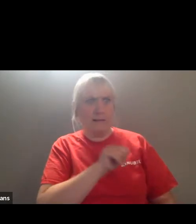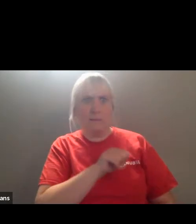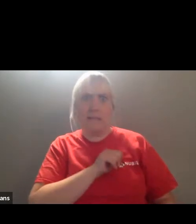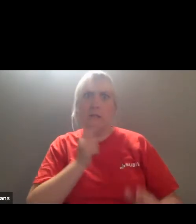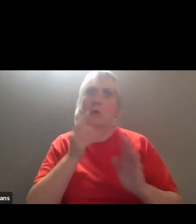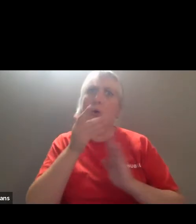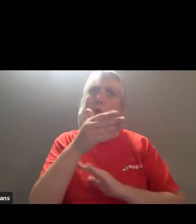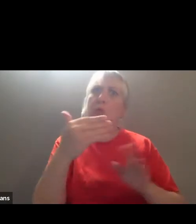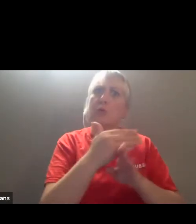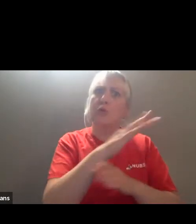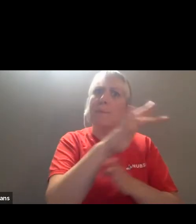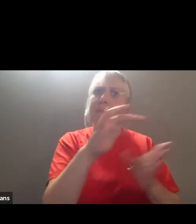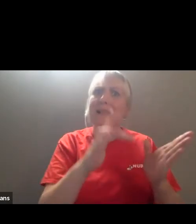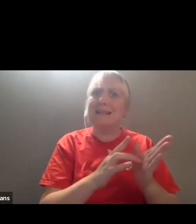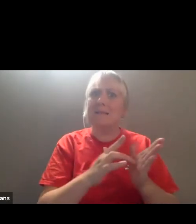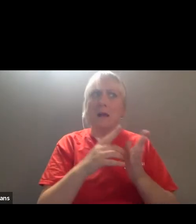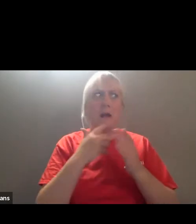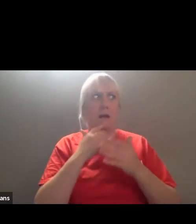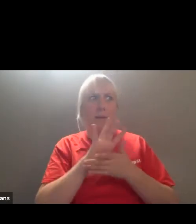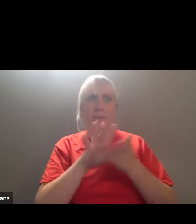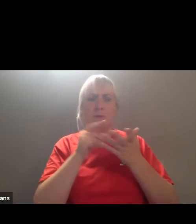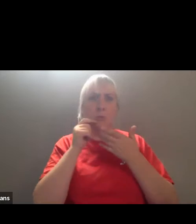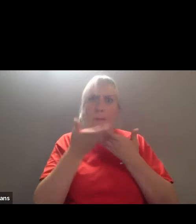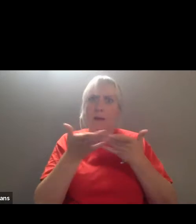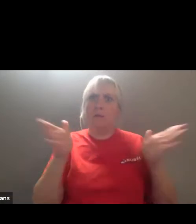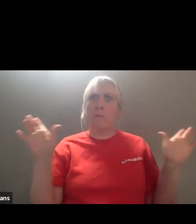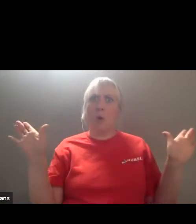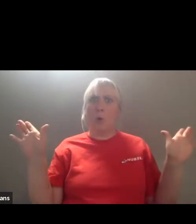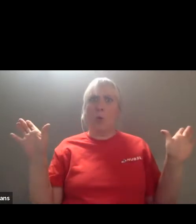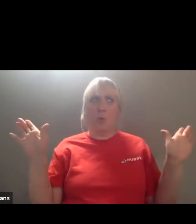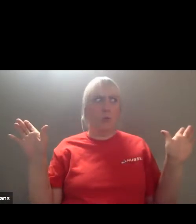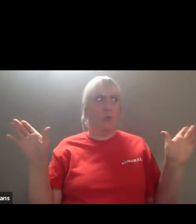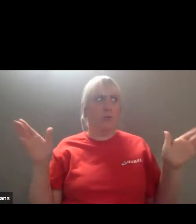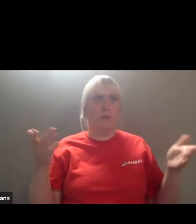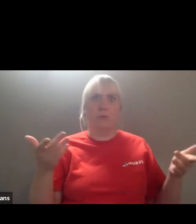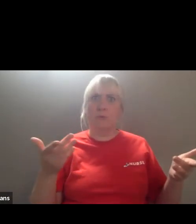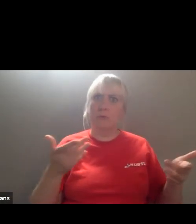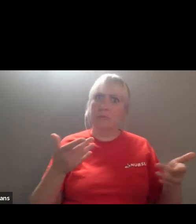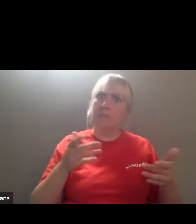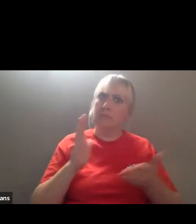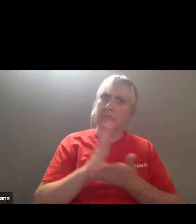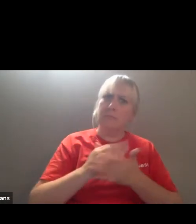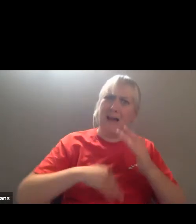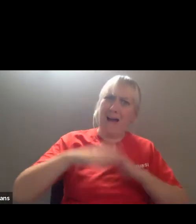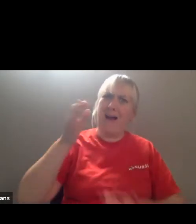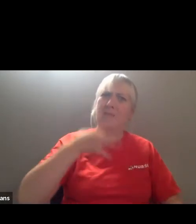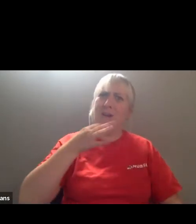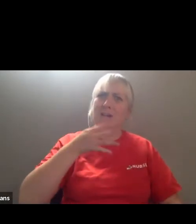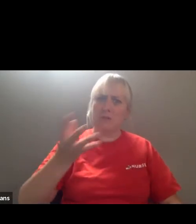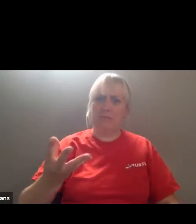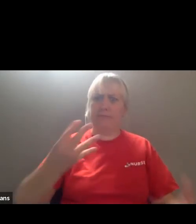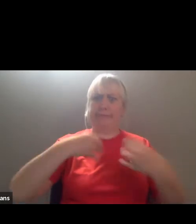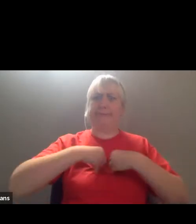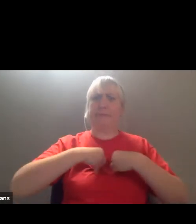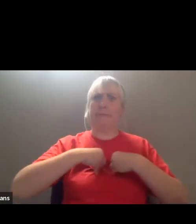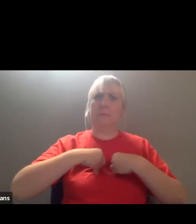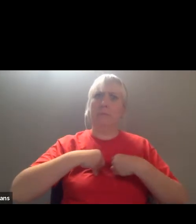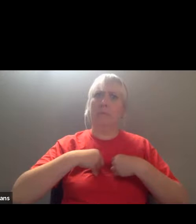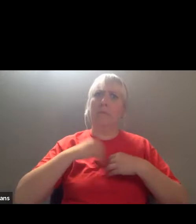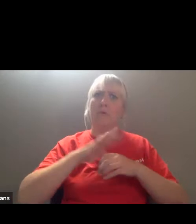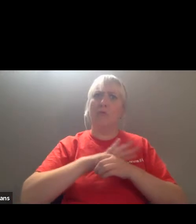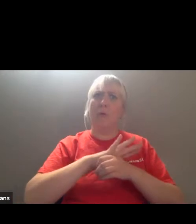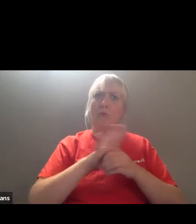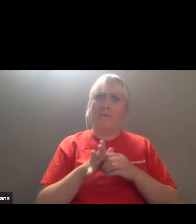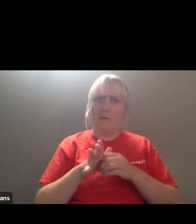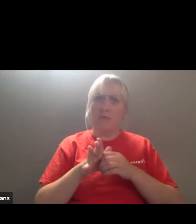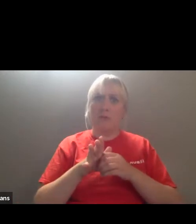expose themselves to a real risk of contracting coronavirus, we have to make sure that